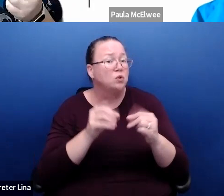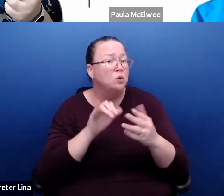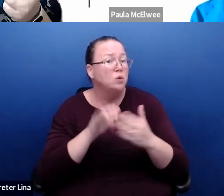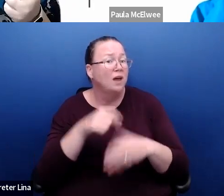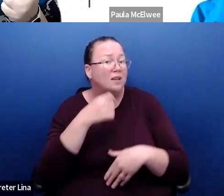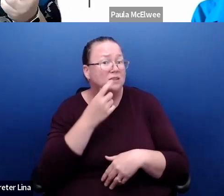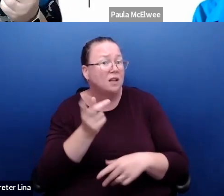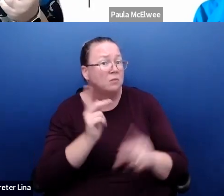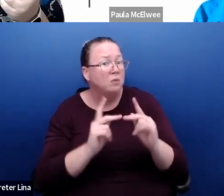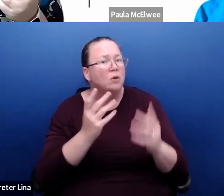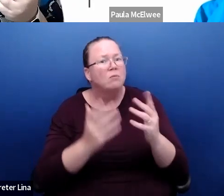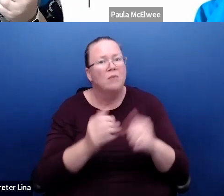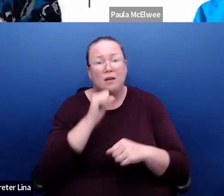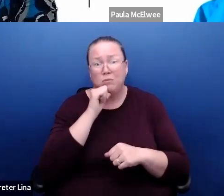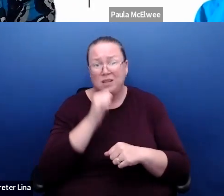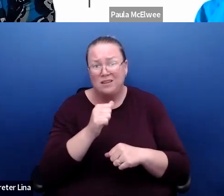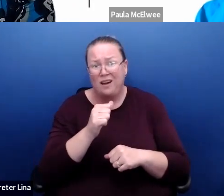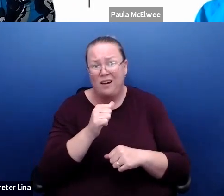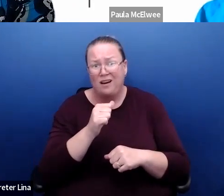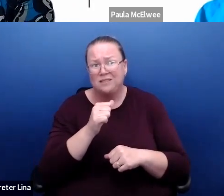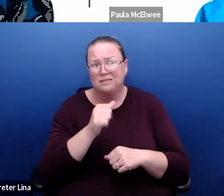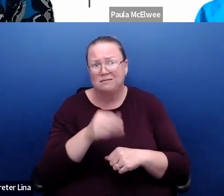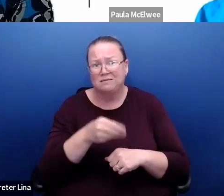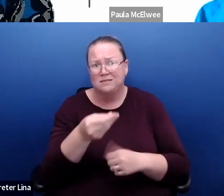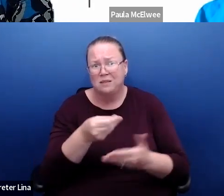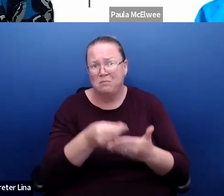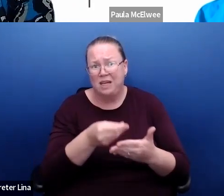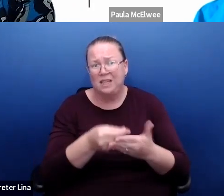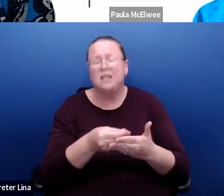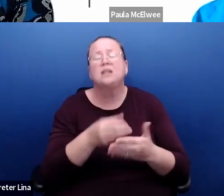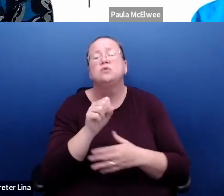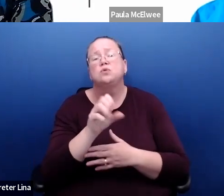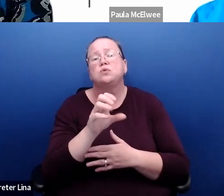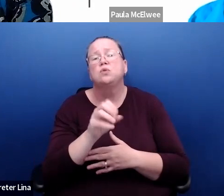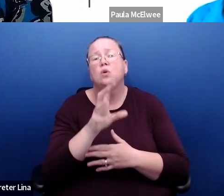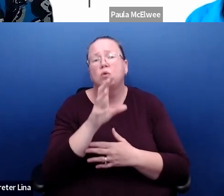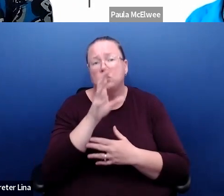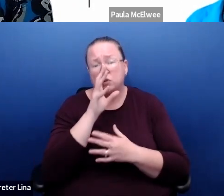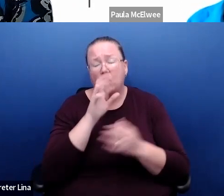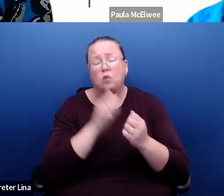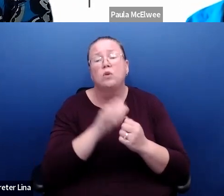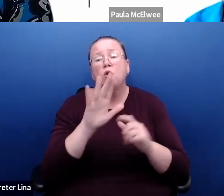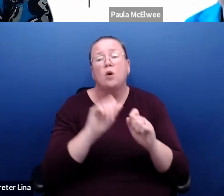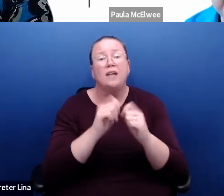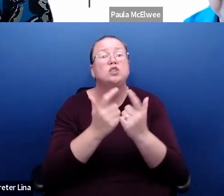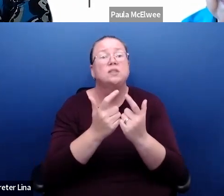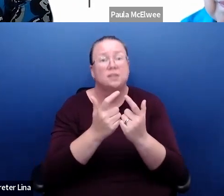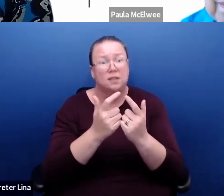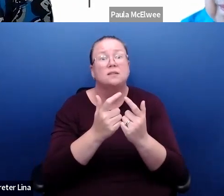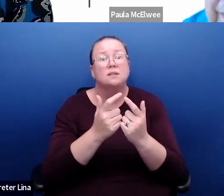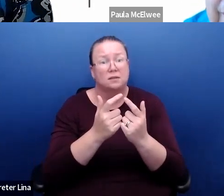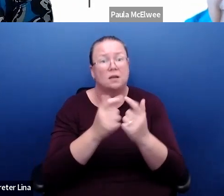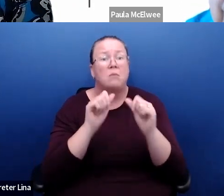they're maybe not going to put the money in. So talk with your agencies about